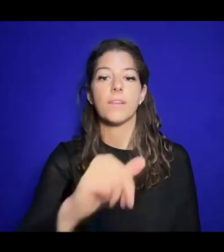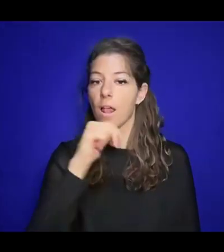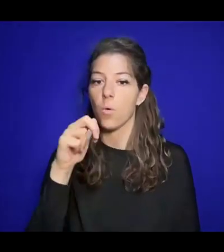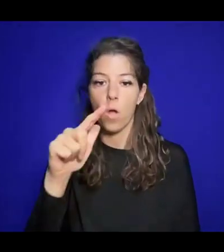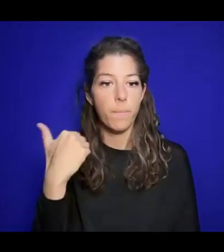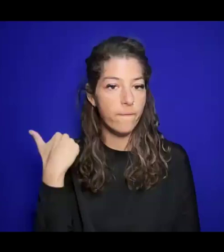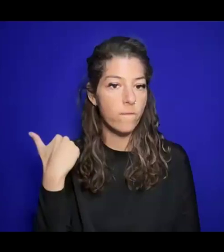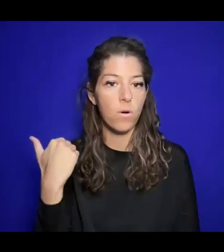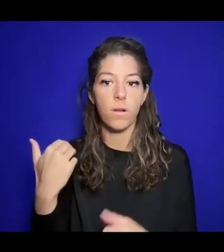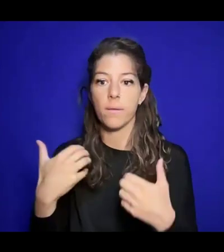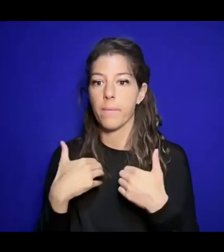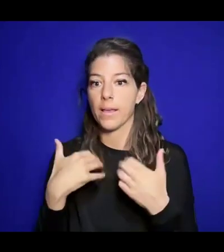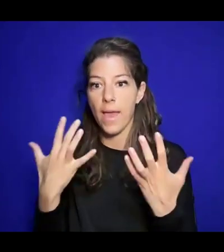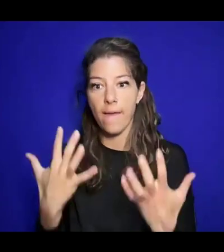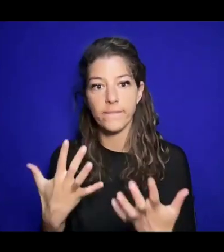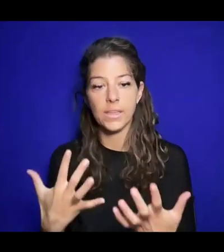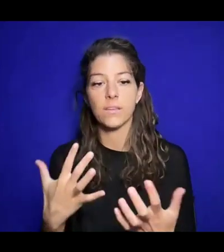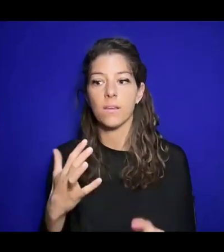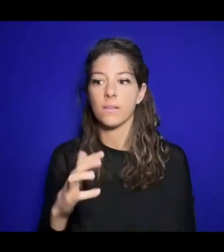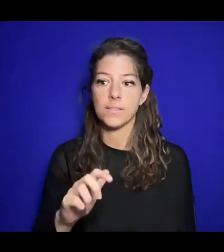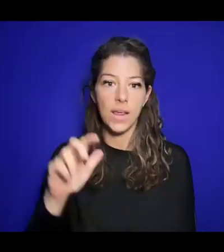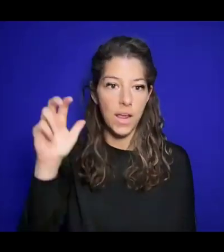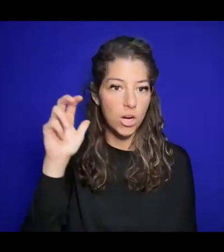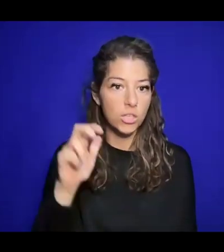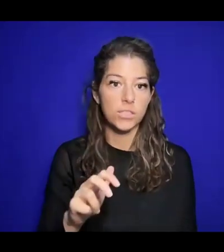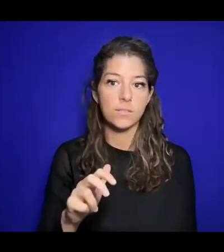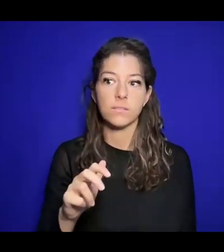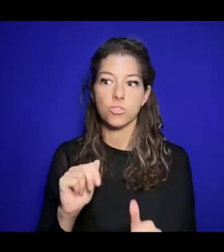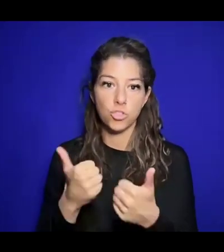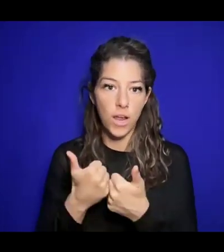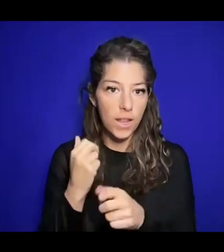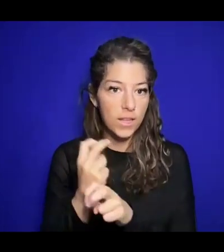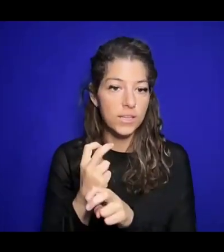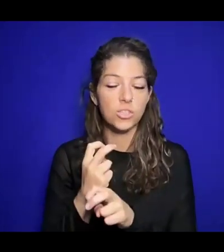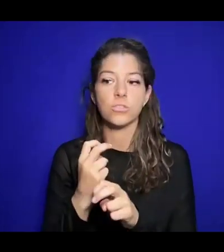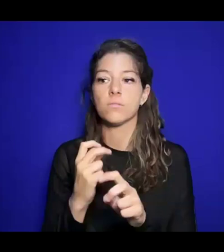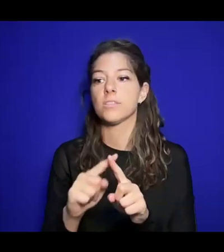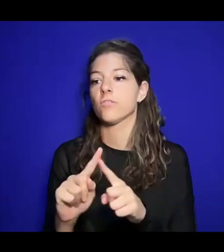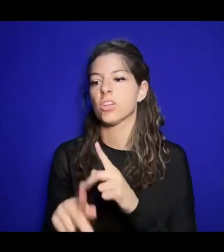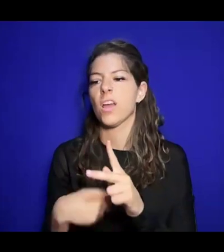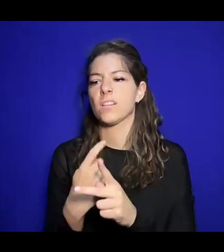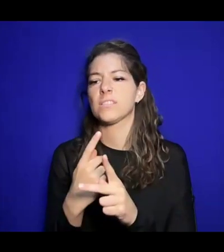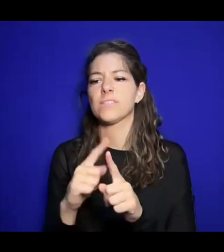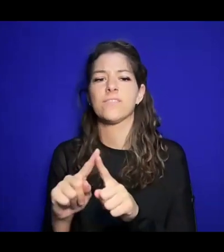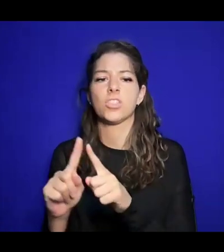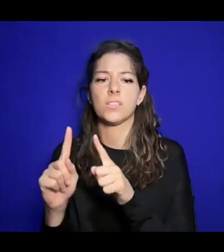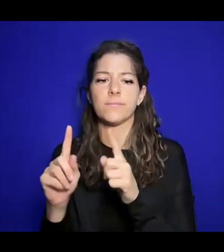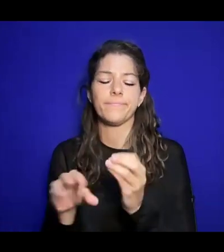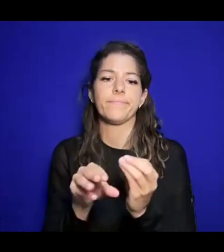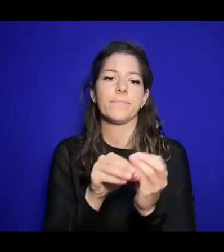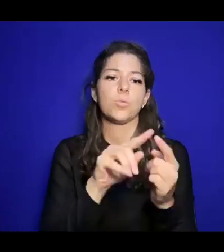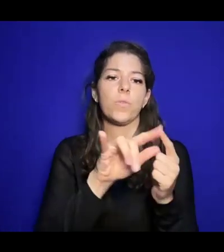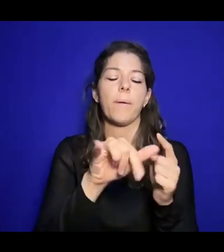pack's very heavy. Going up and down stairs may be a challenge. There's all kinds of different caveats to